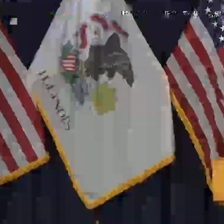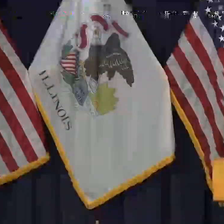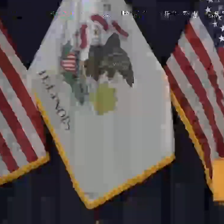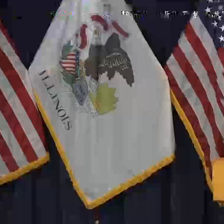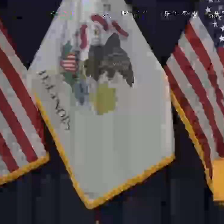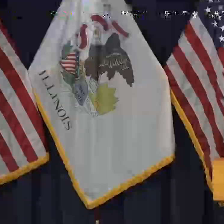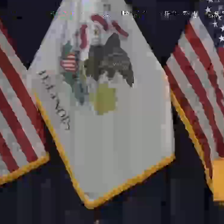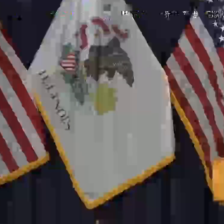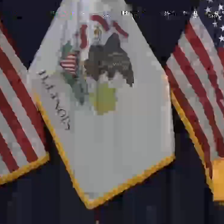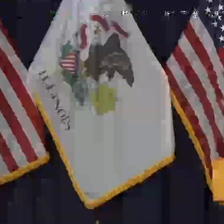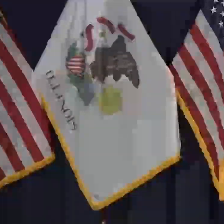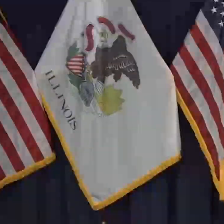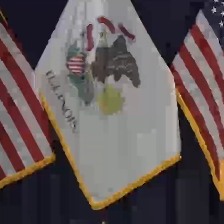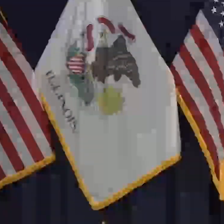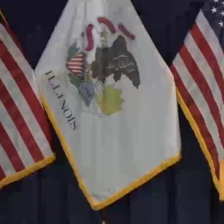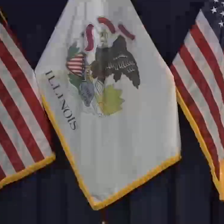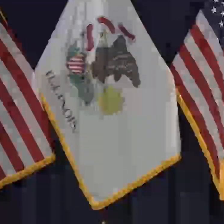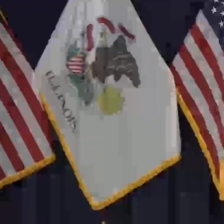Pritzker.